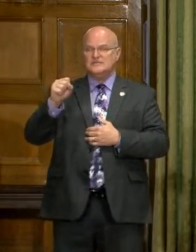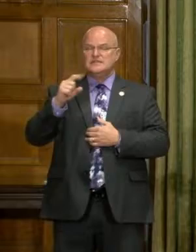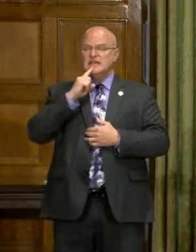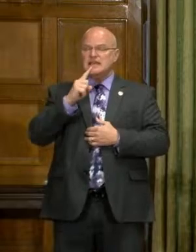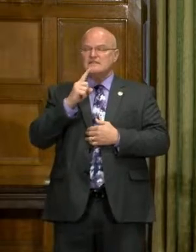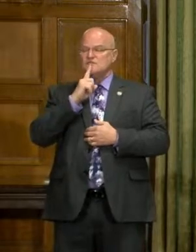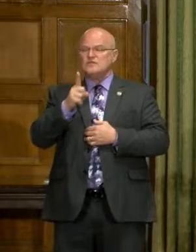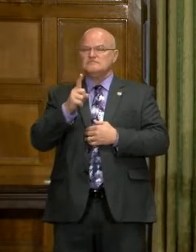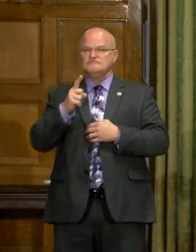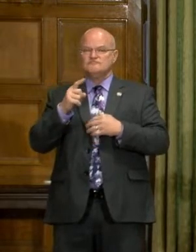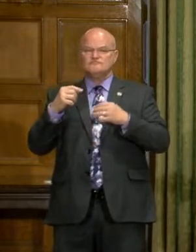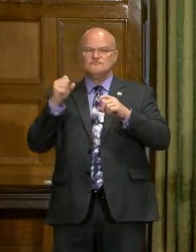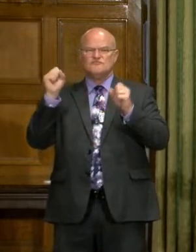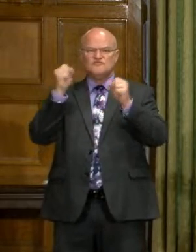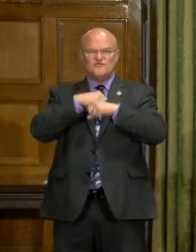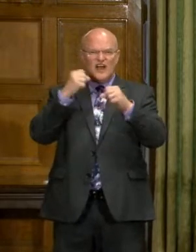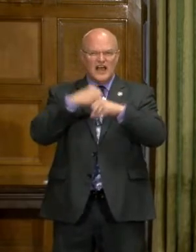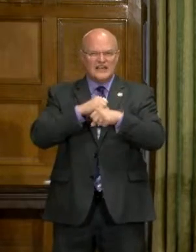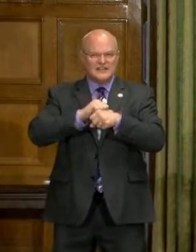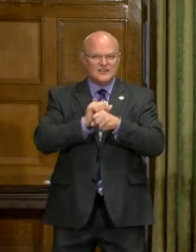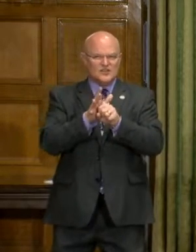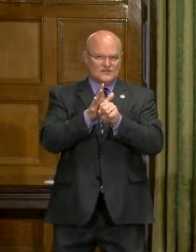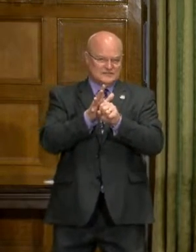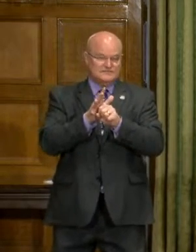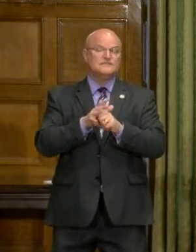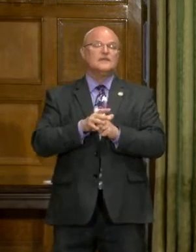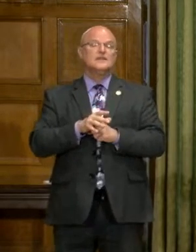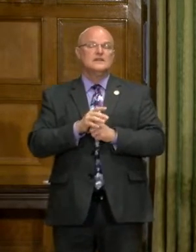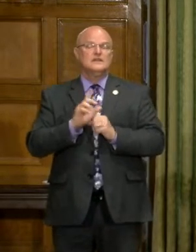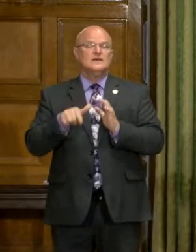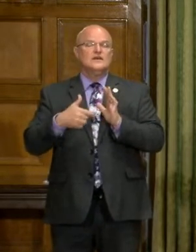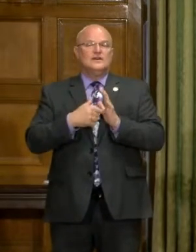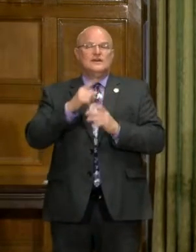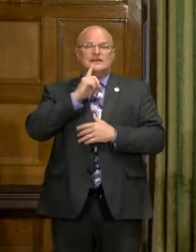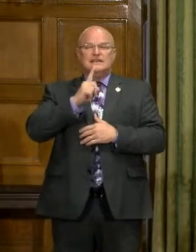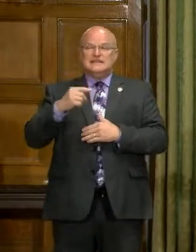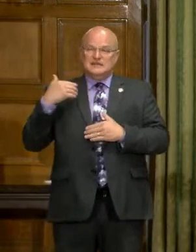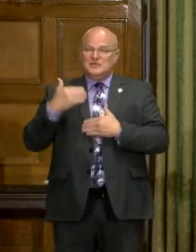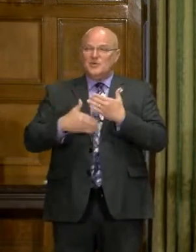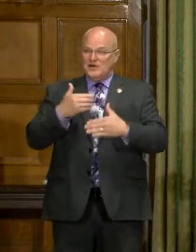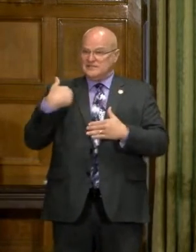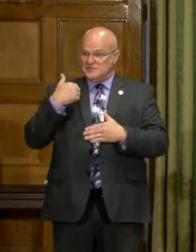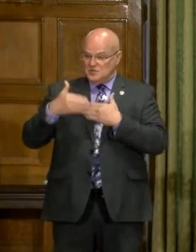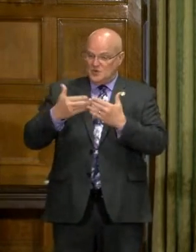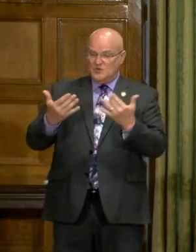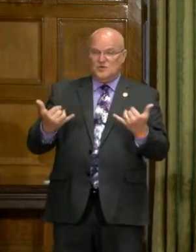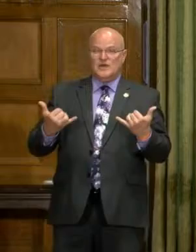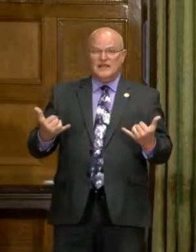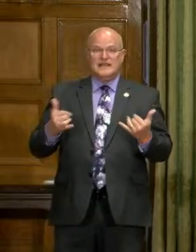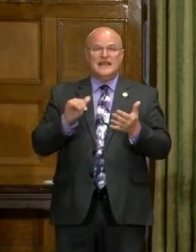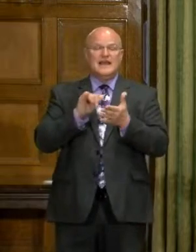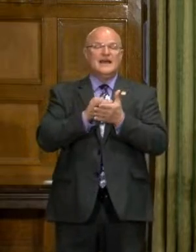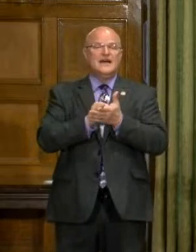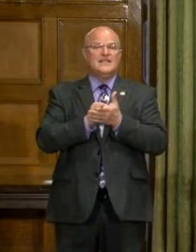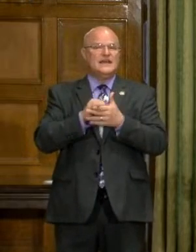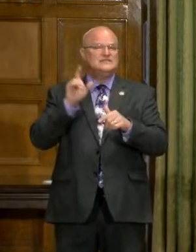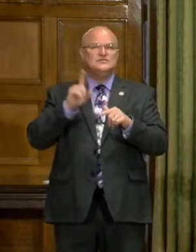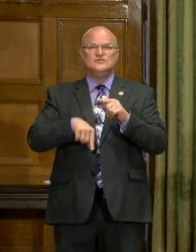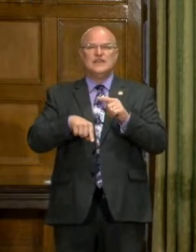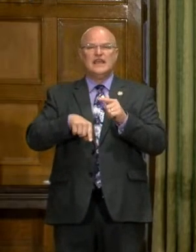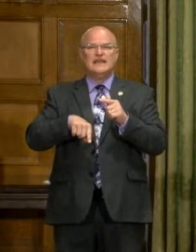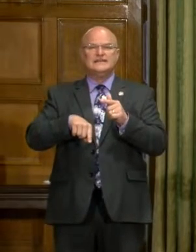fighting the COVID-19 virus. So this is a process that we're going through that you